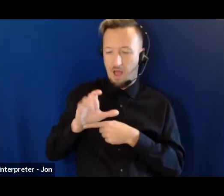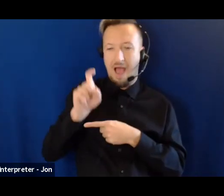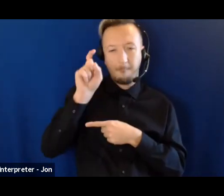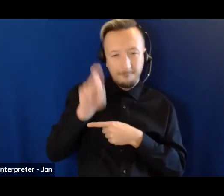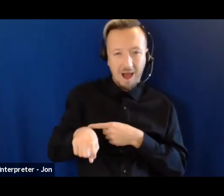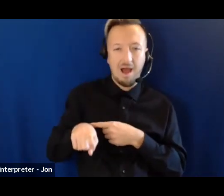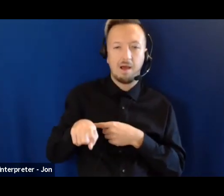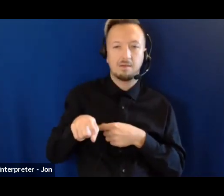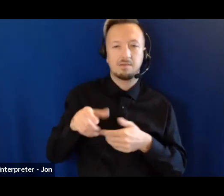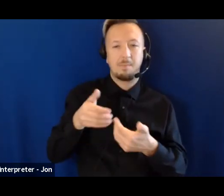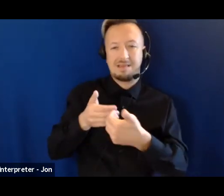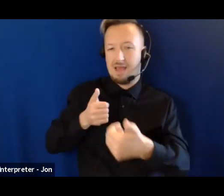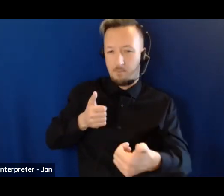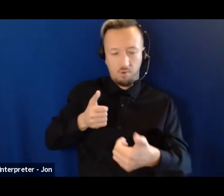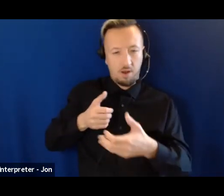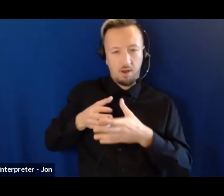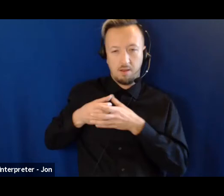make sure that